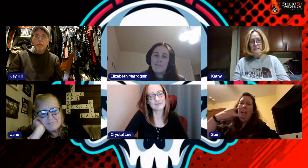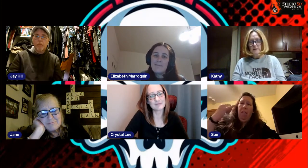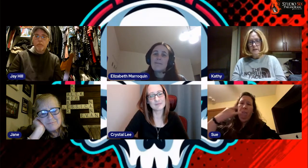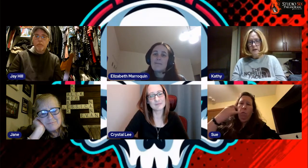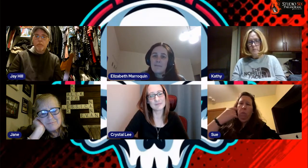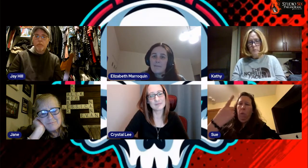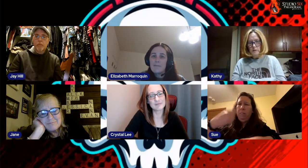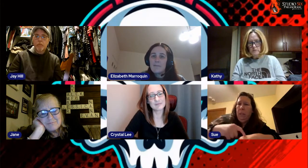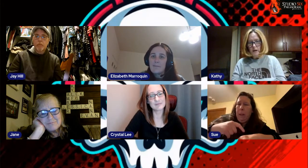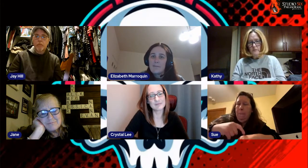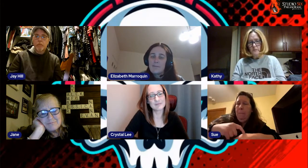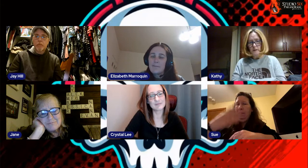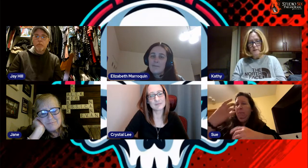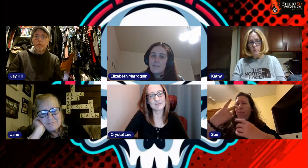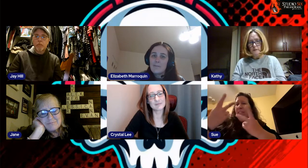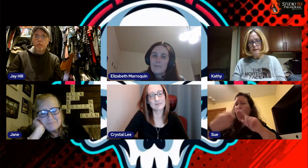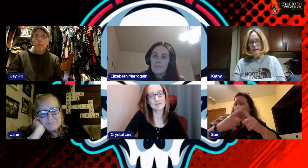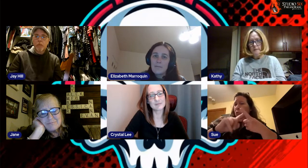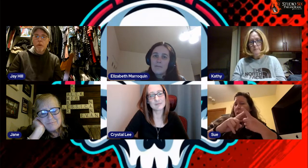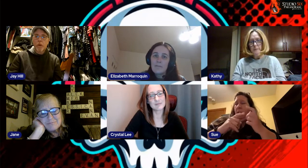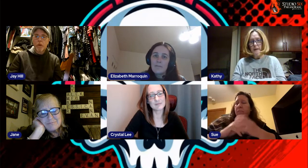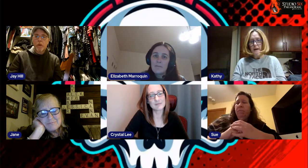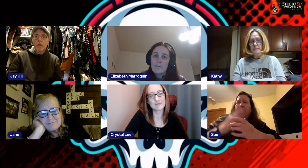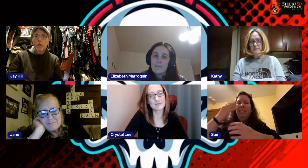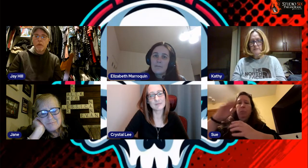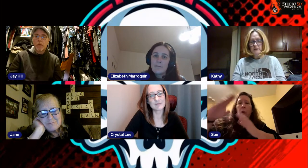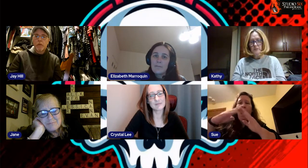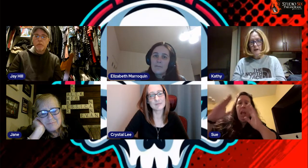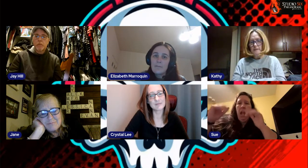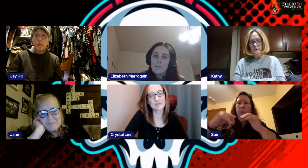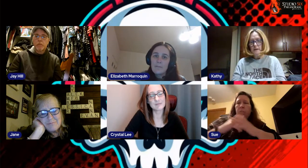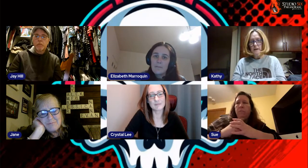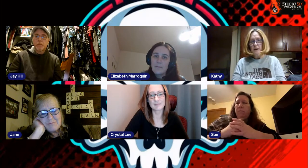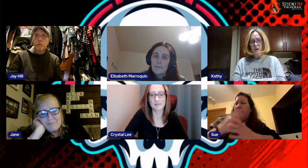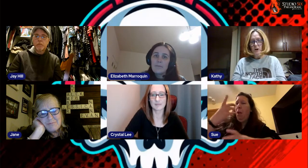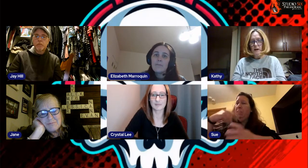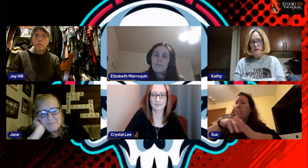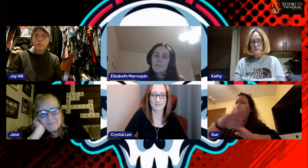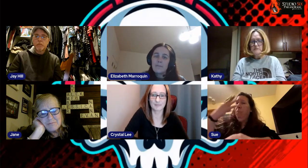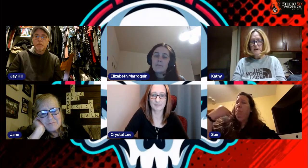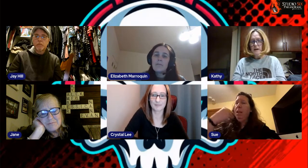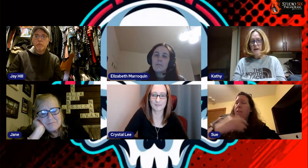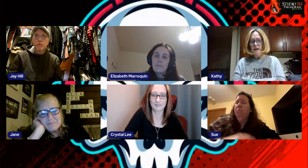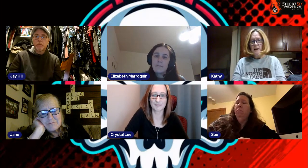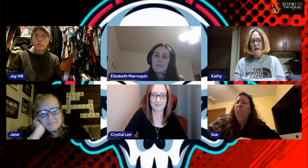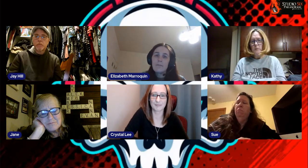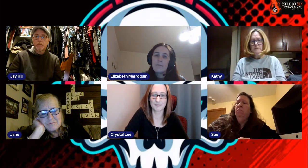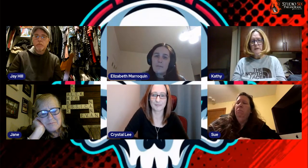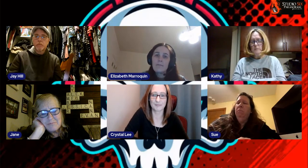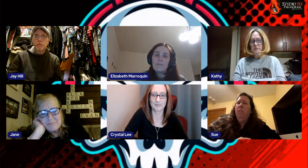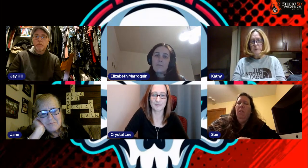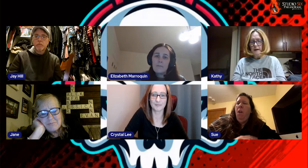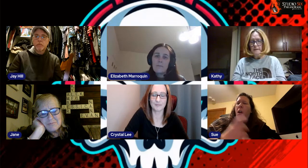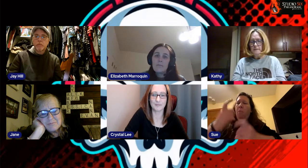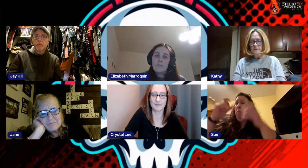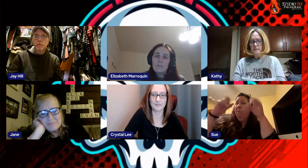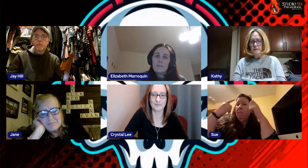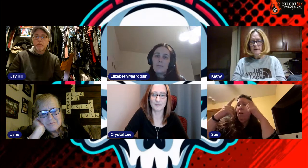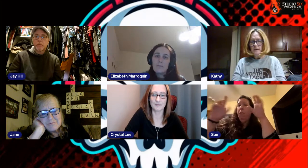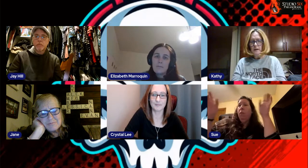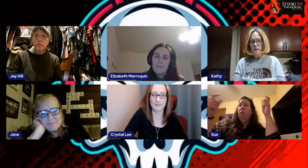And then we went to California one time to visit a friend in her house. And I went to